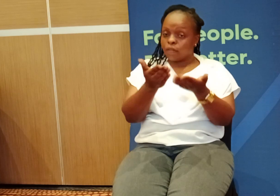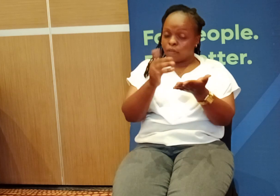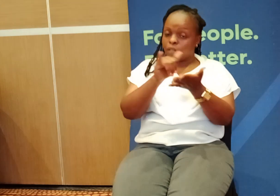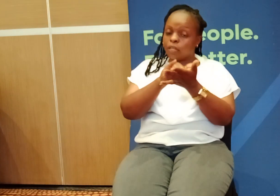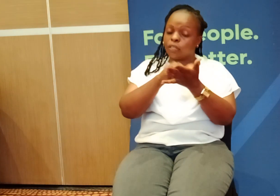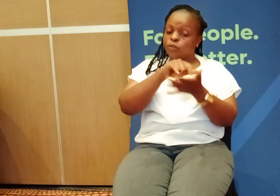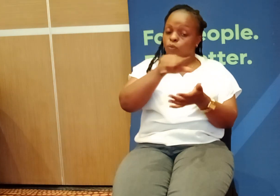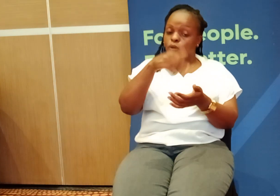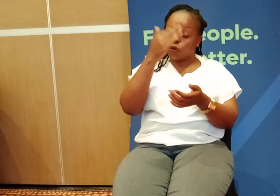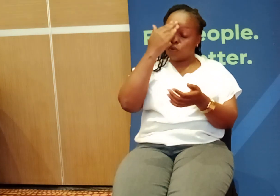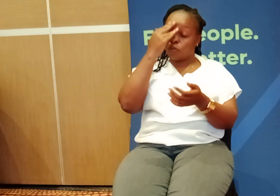value it is,